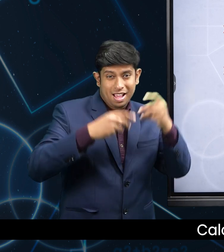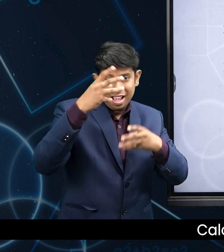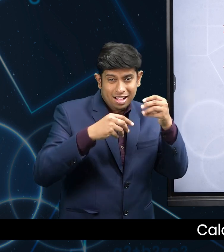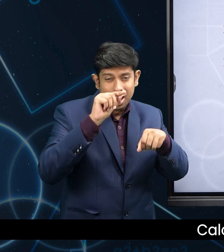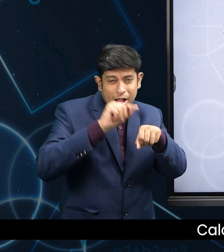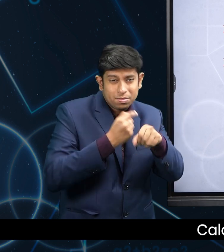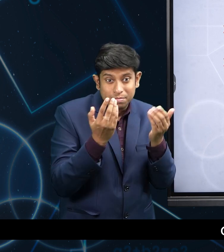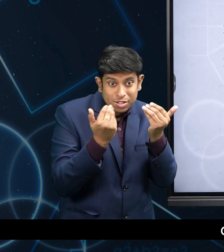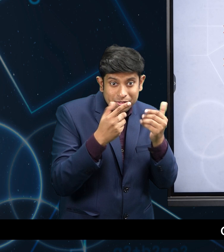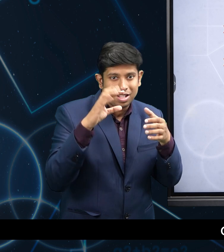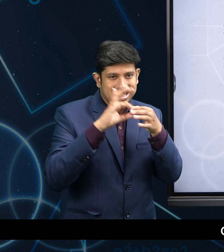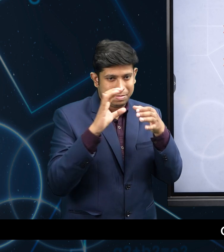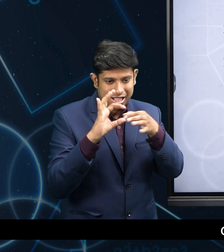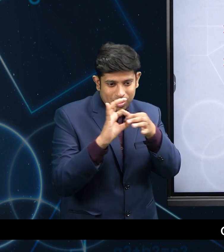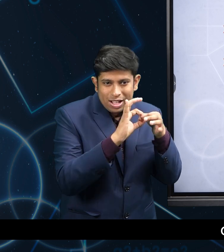calculate the probability of union of events,